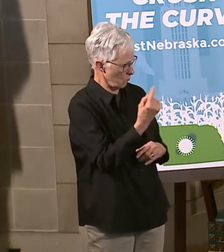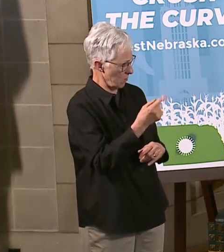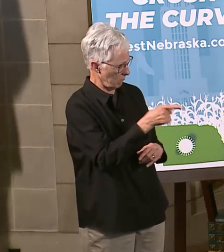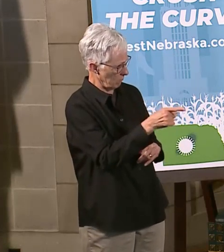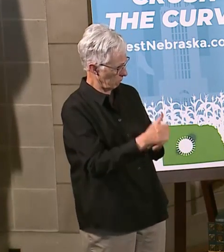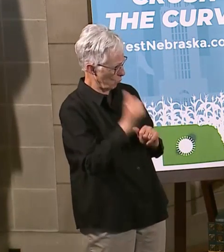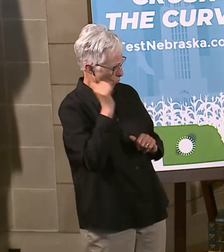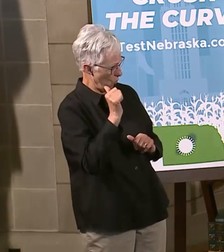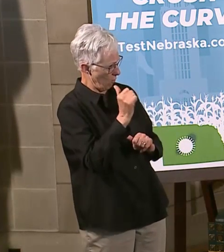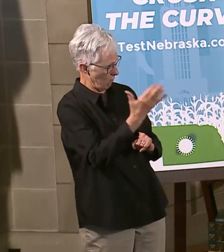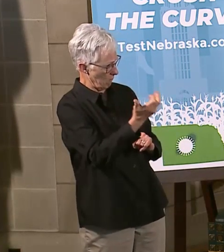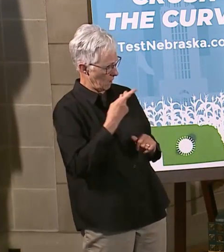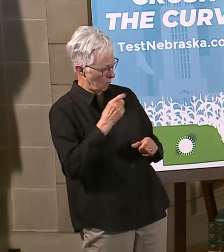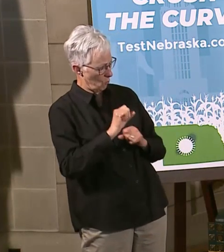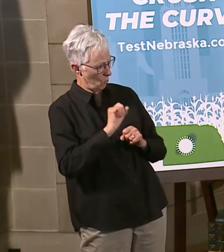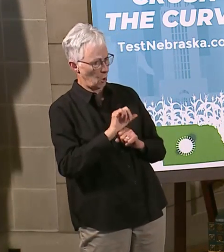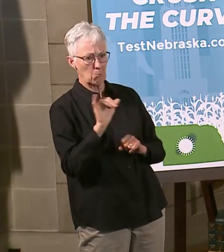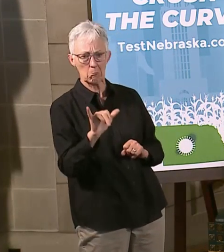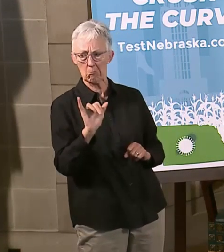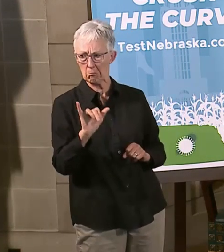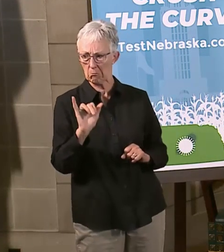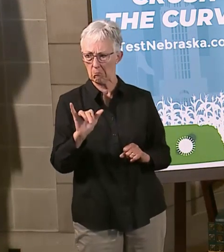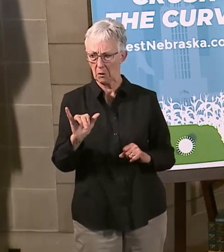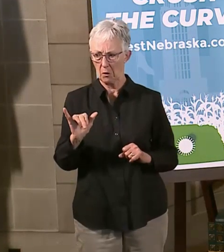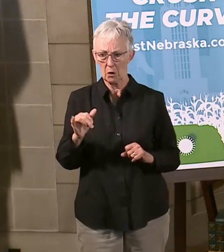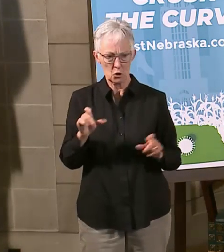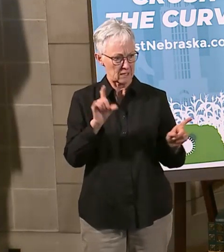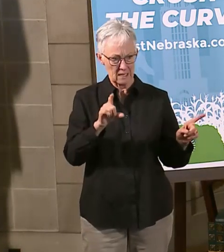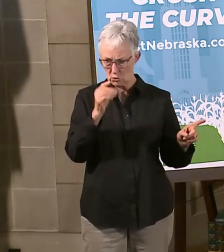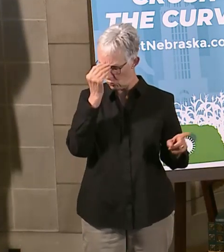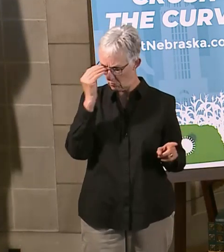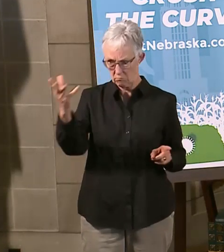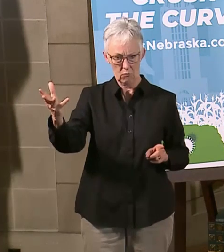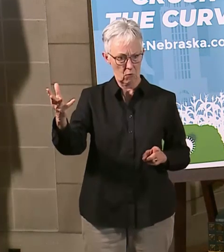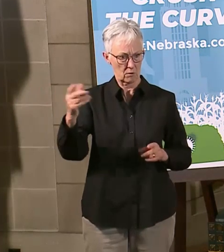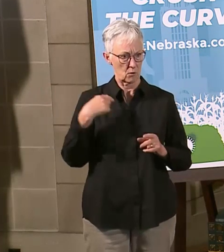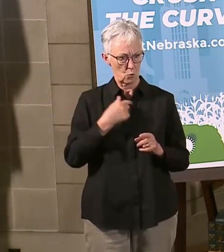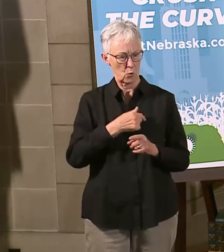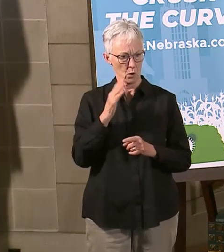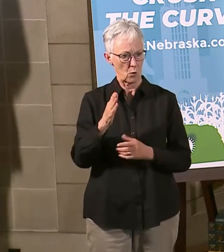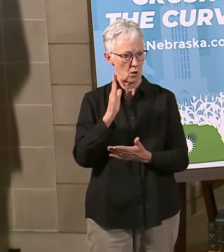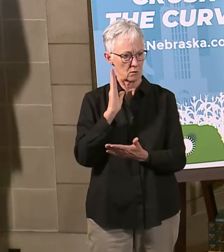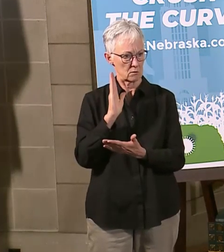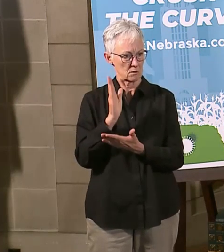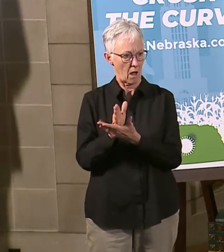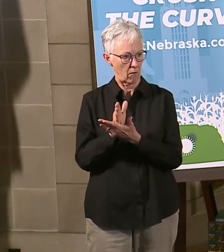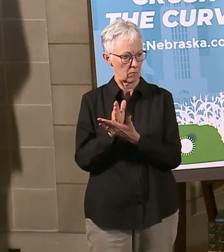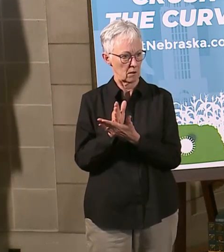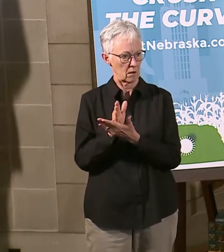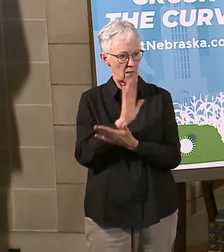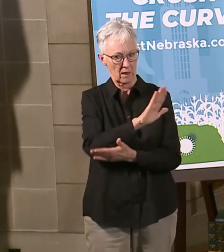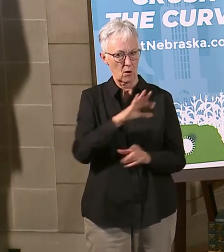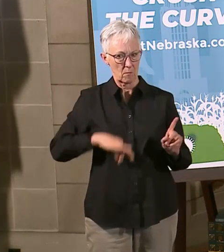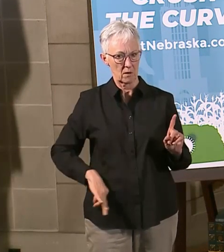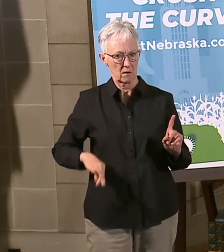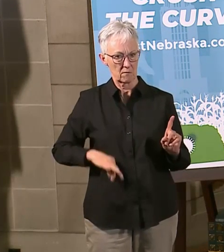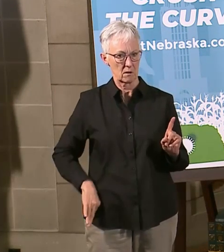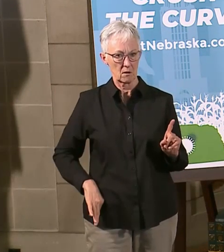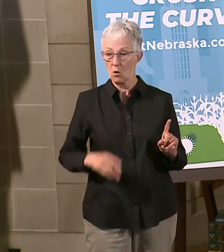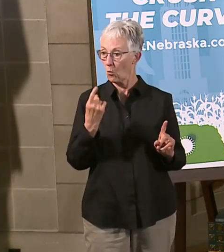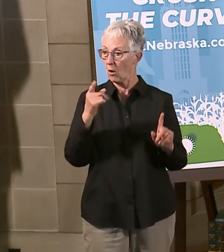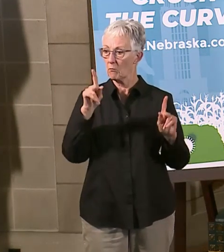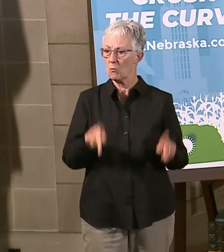because then we will make sure that that person doesn't get their benefits. In fact, somebody who we offered a job to at the Department of Labor told us they would rather stay